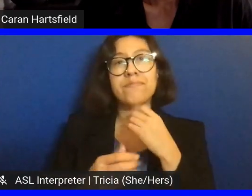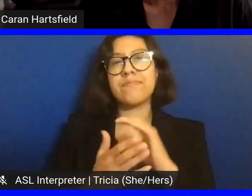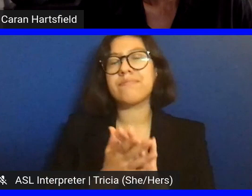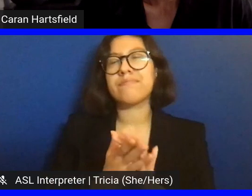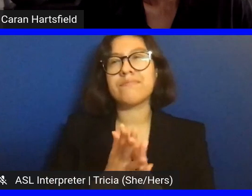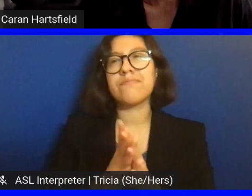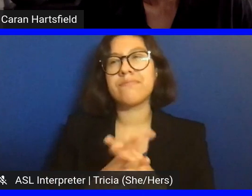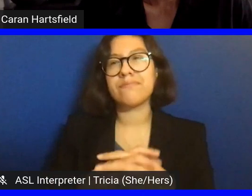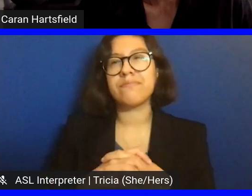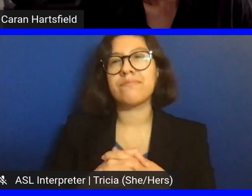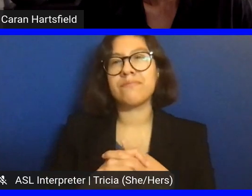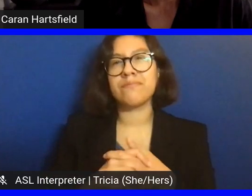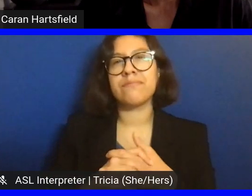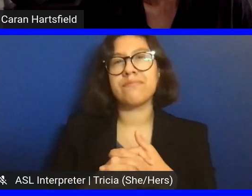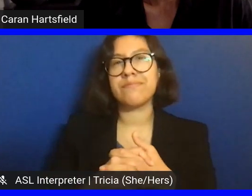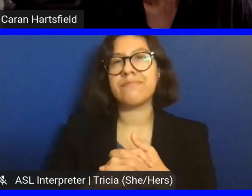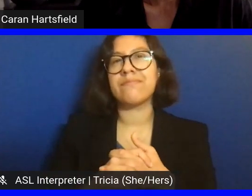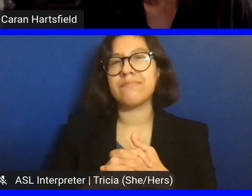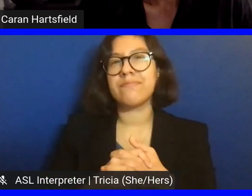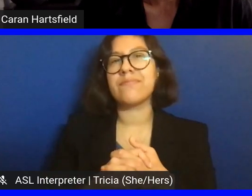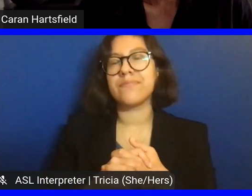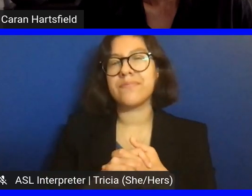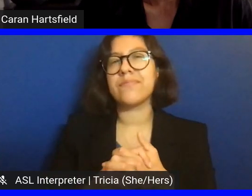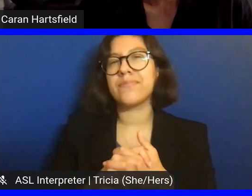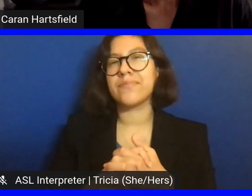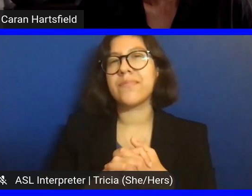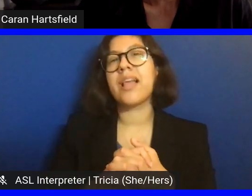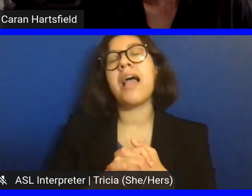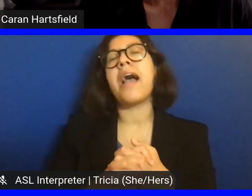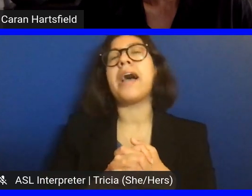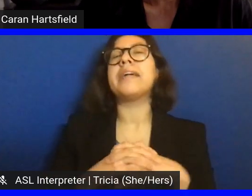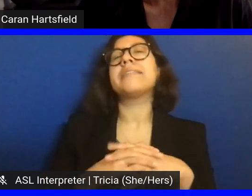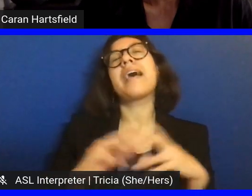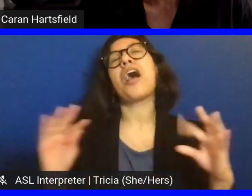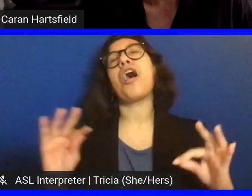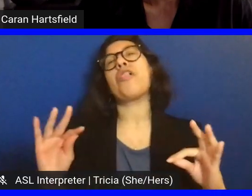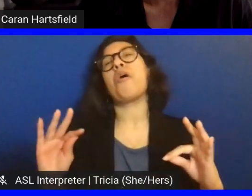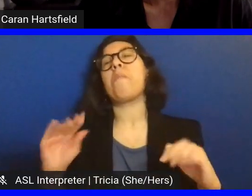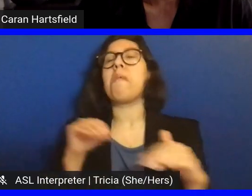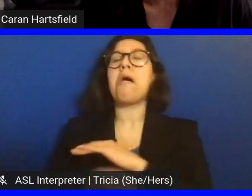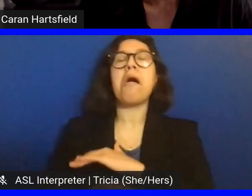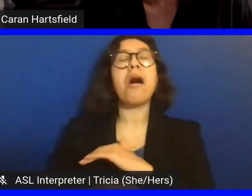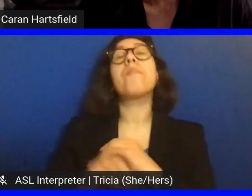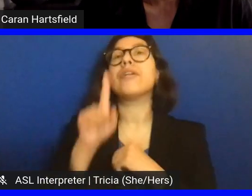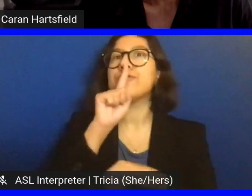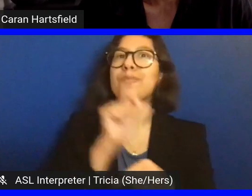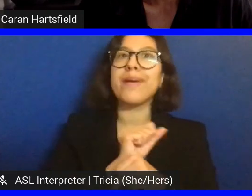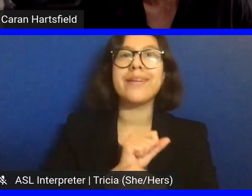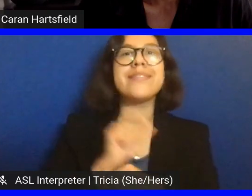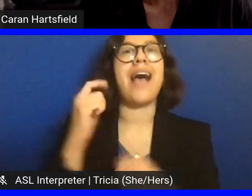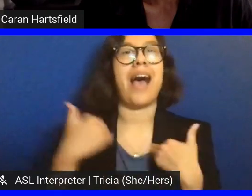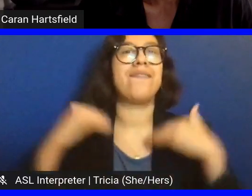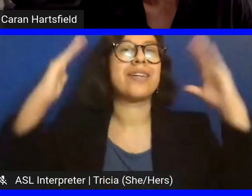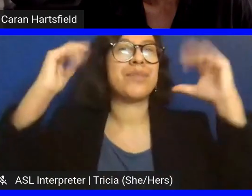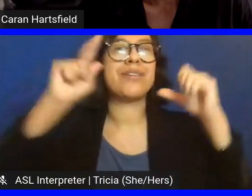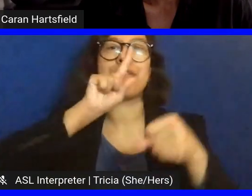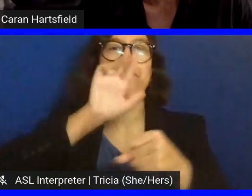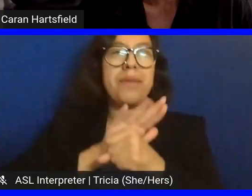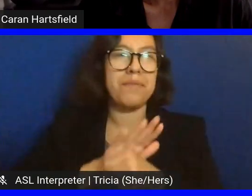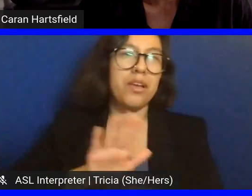very, it's both a low bar for entry and a high bar for entry. I mean, it is a commitment on your